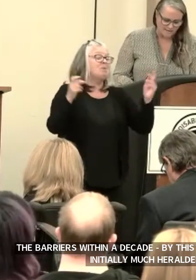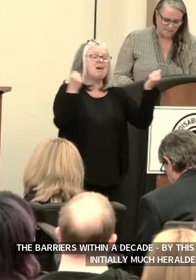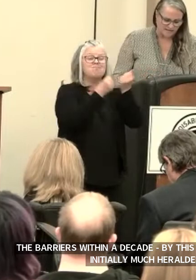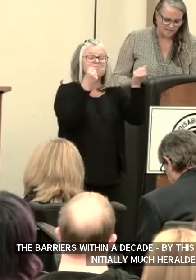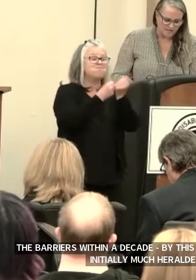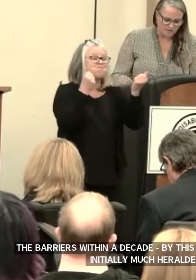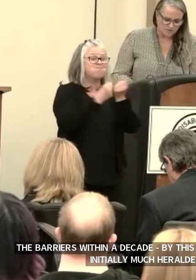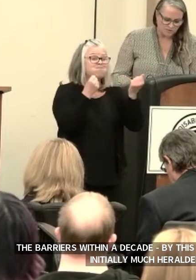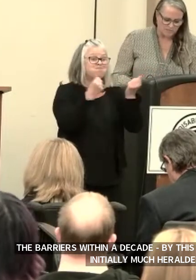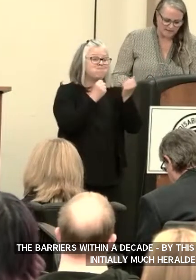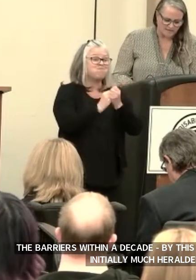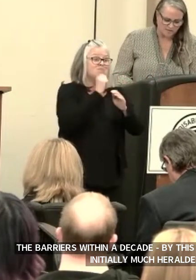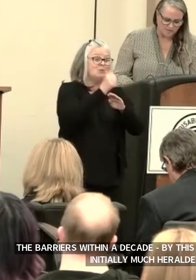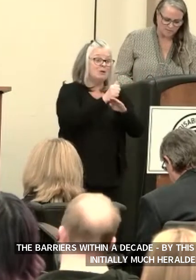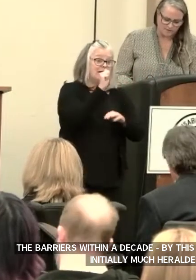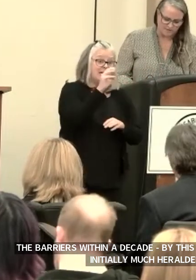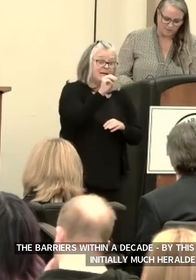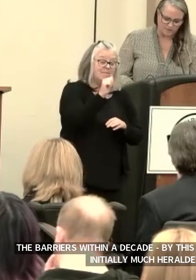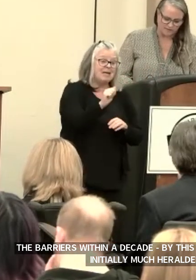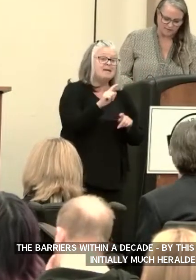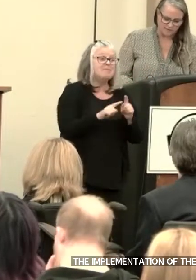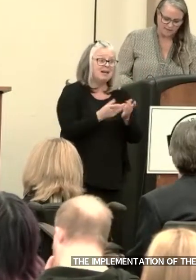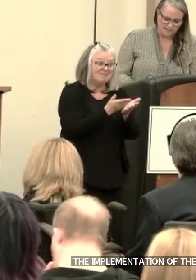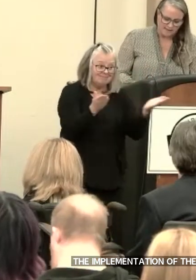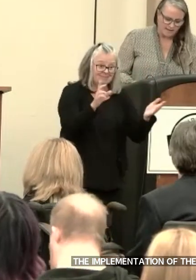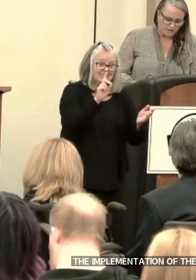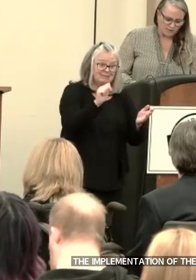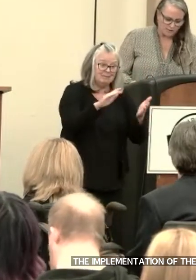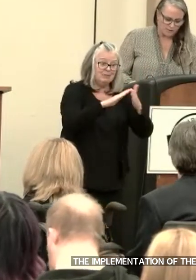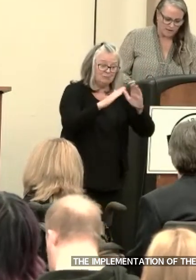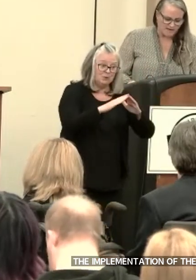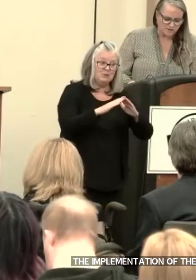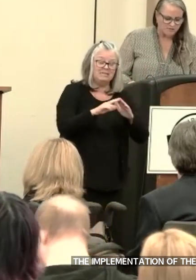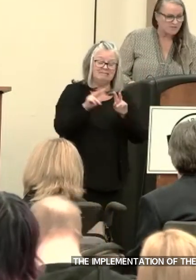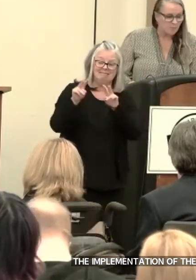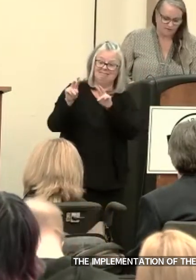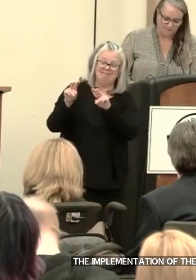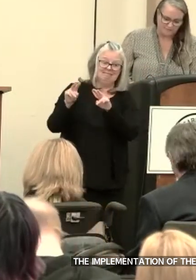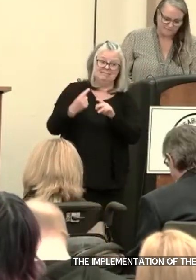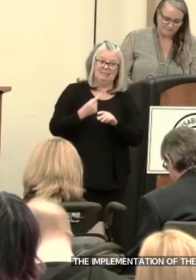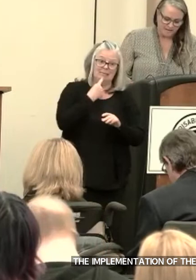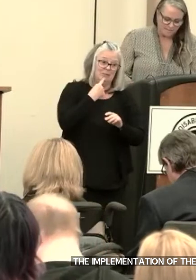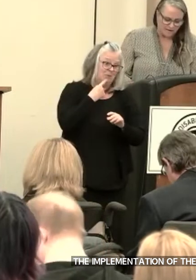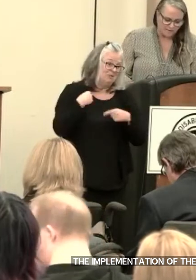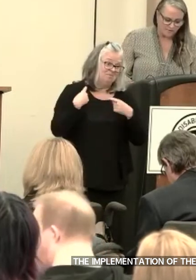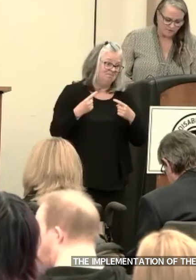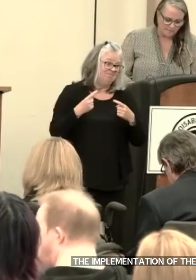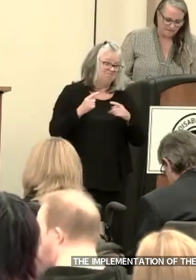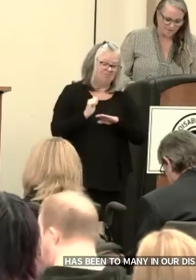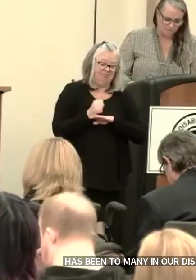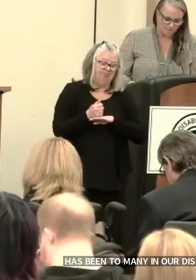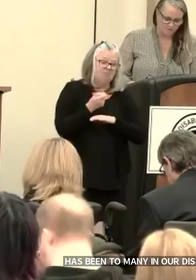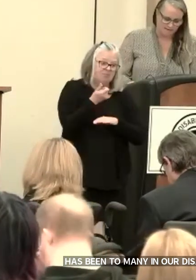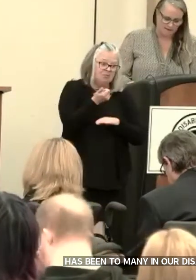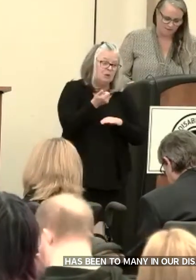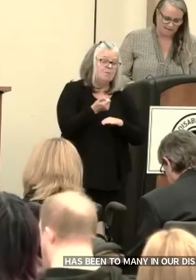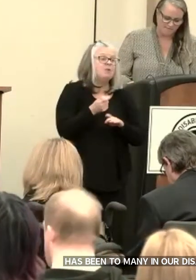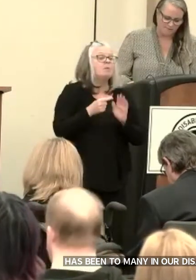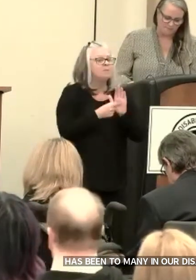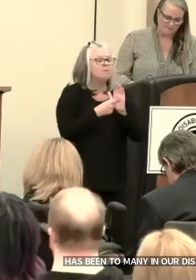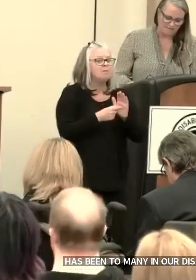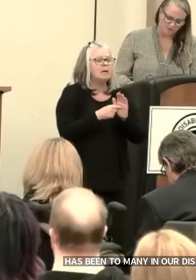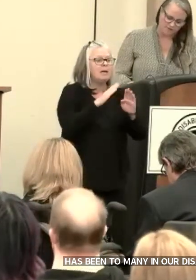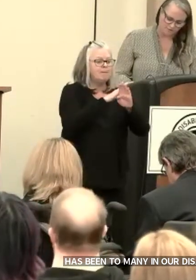AMA has been, to many in our disability communities, a major disappointment. Barrier-Free Manitoba, for example,